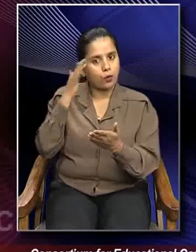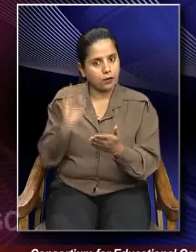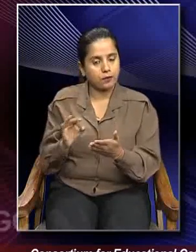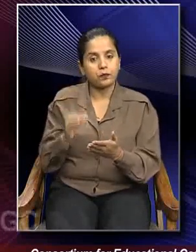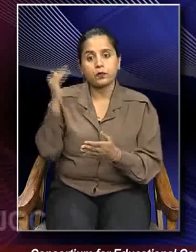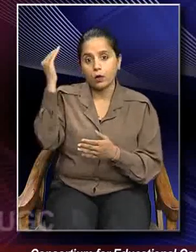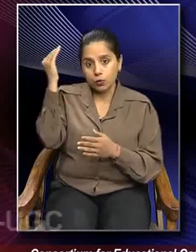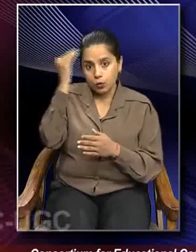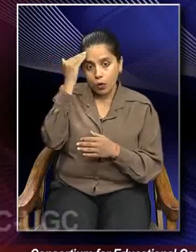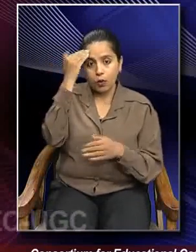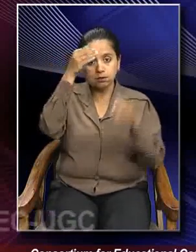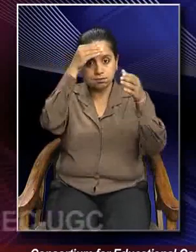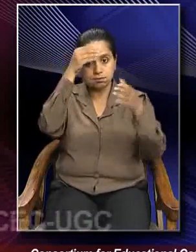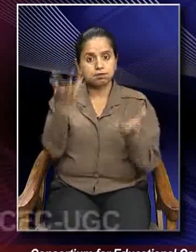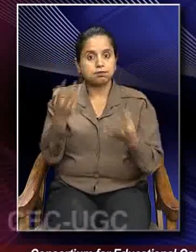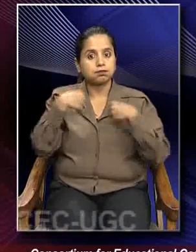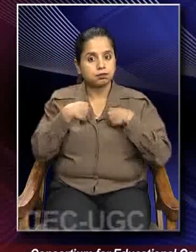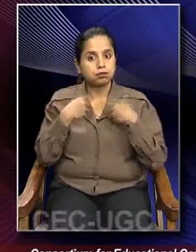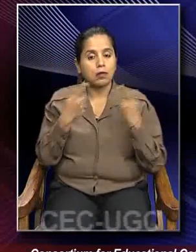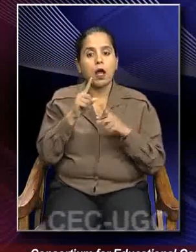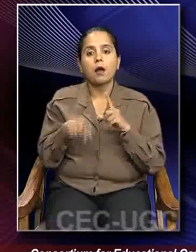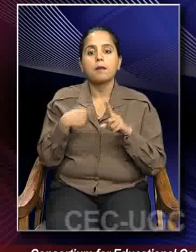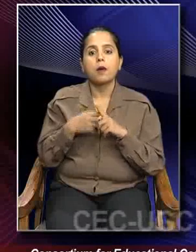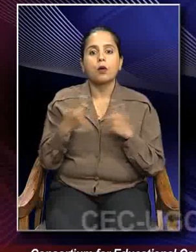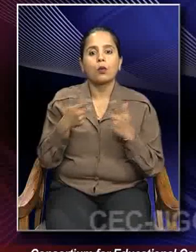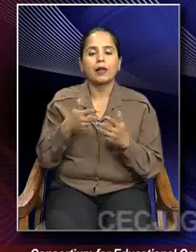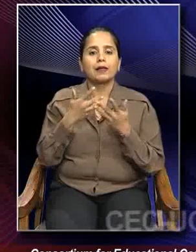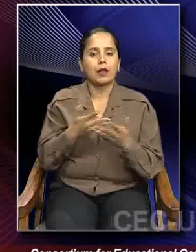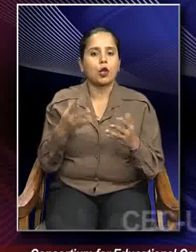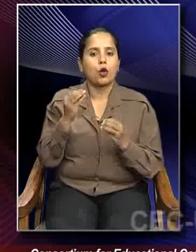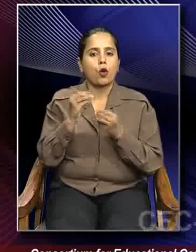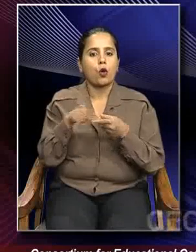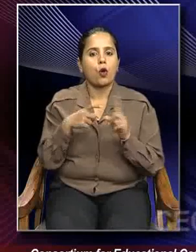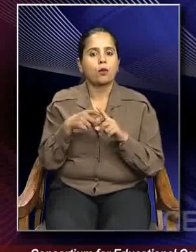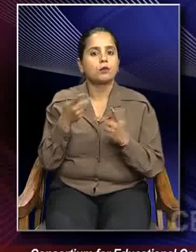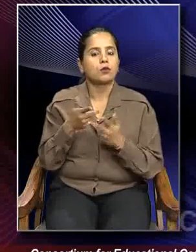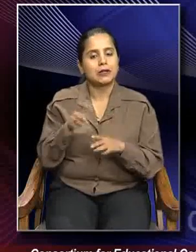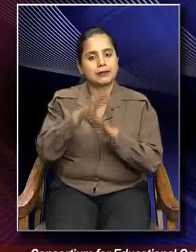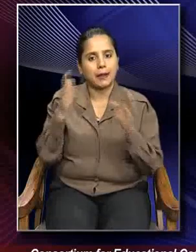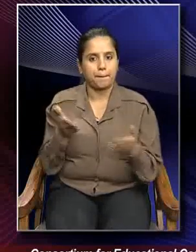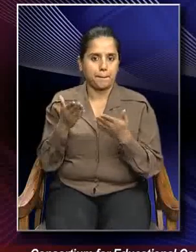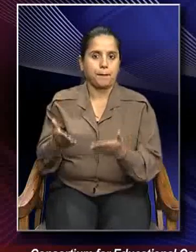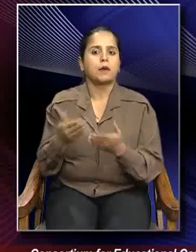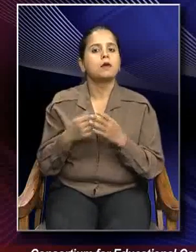knowledge that acquires is about the object, that is the table.